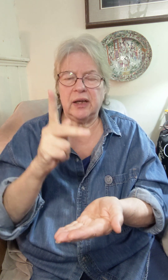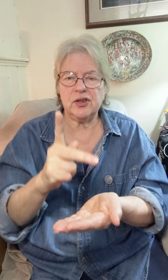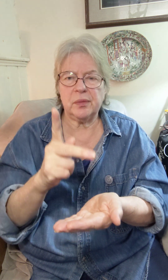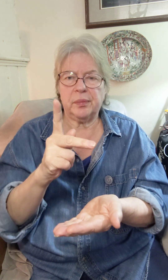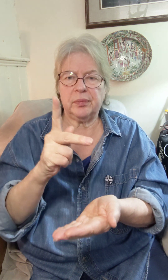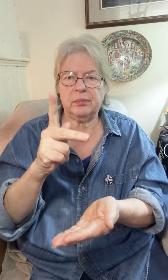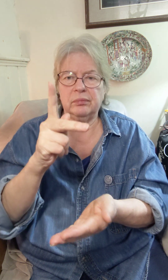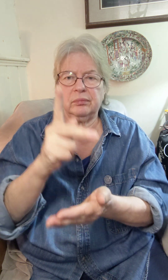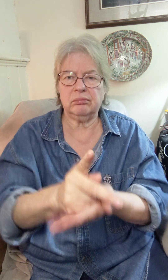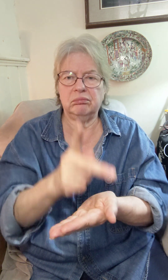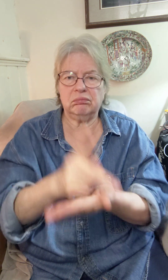ketchup,